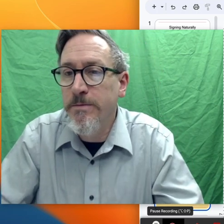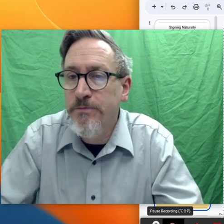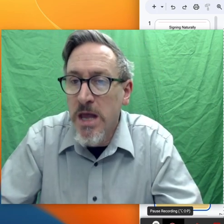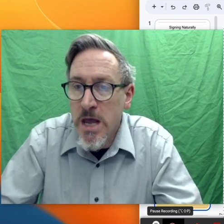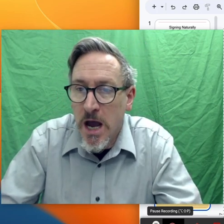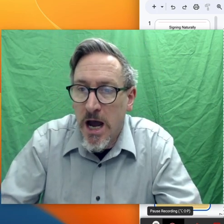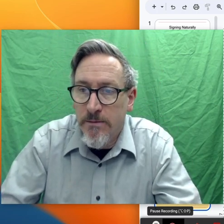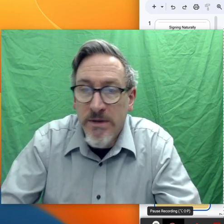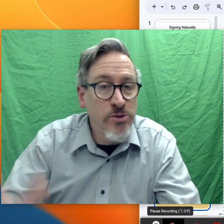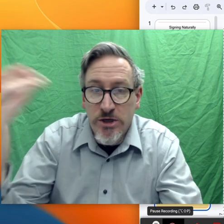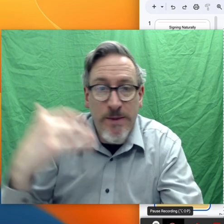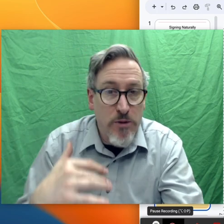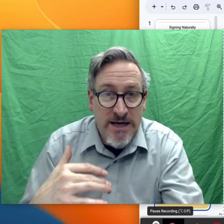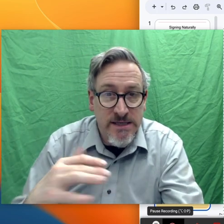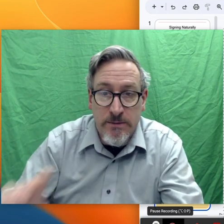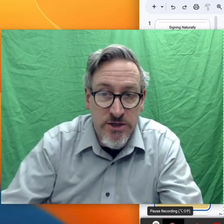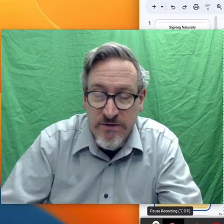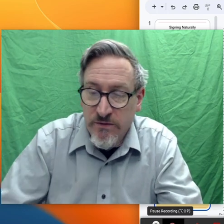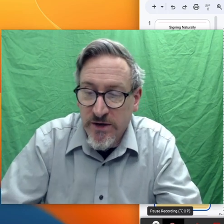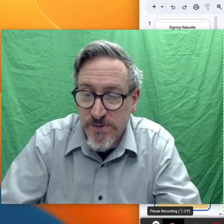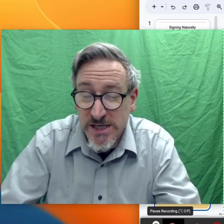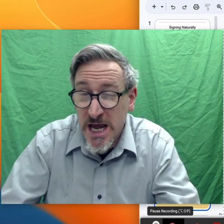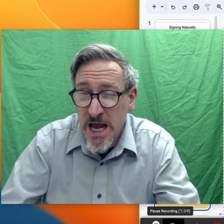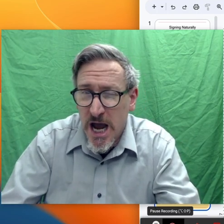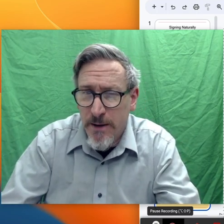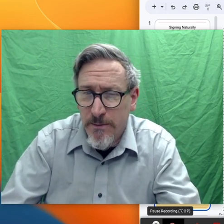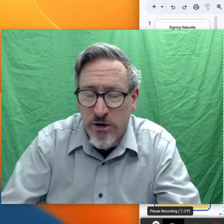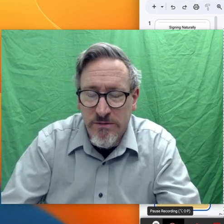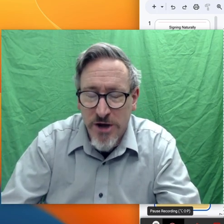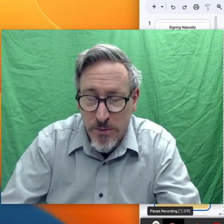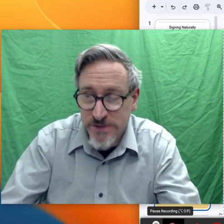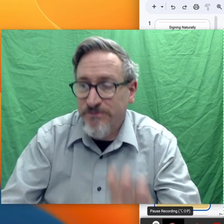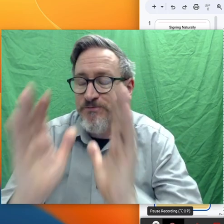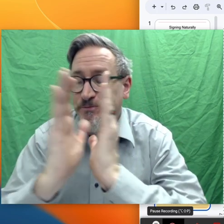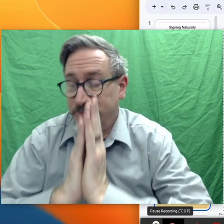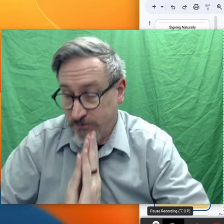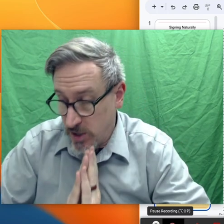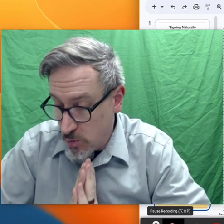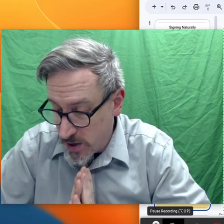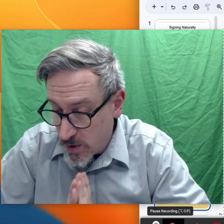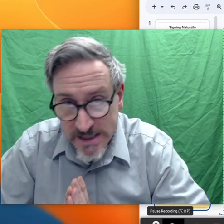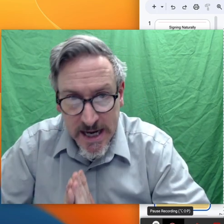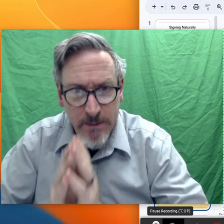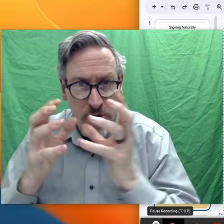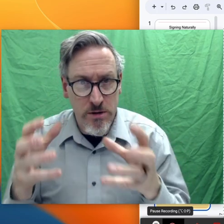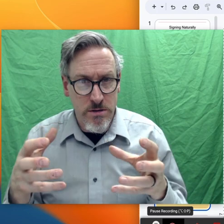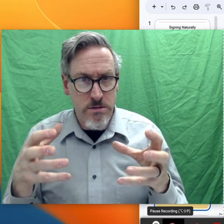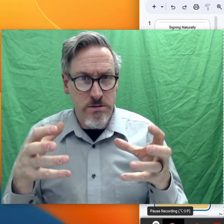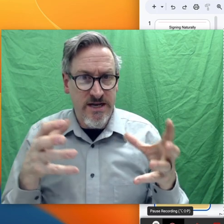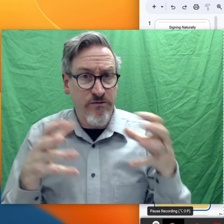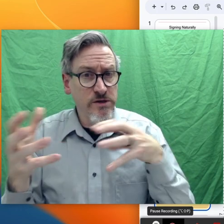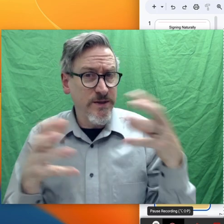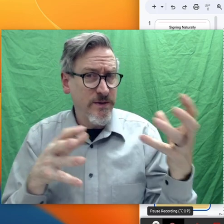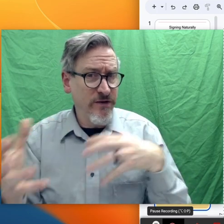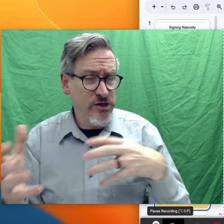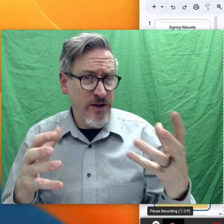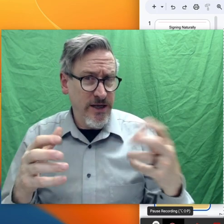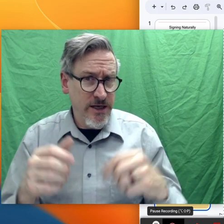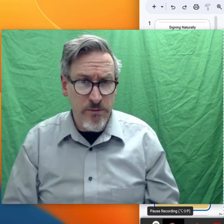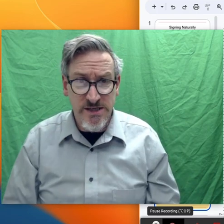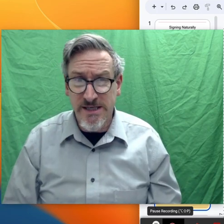okay. So we're going to be practicing a bunch of different fingerspells or numbers. What I want to say about the difference